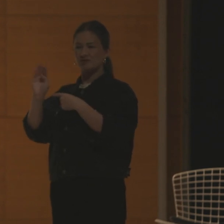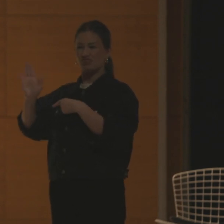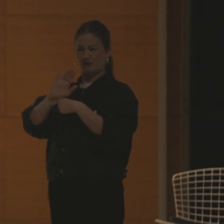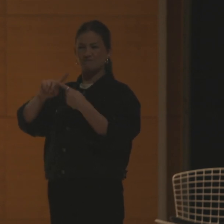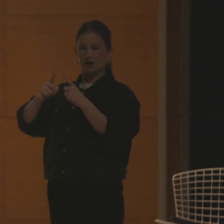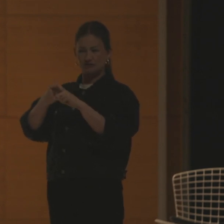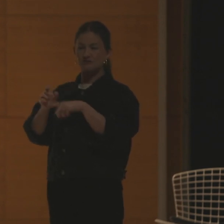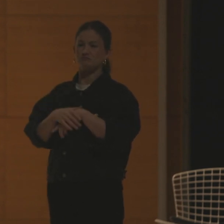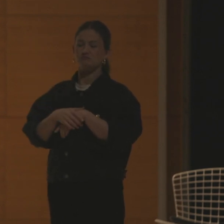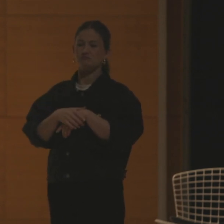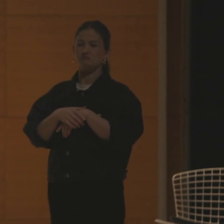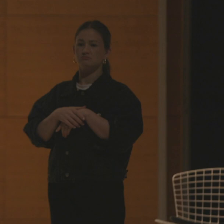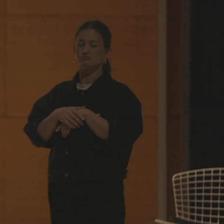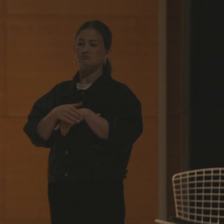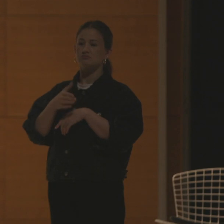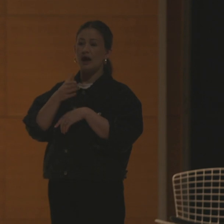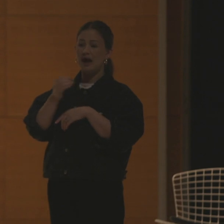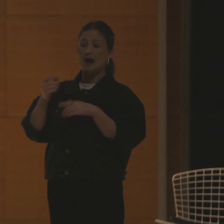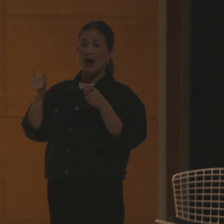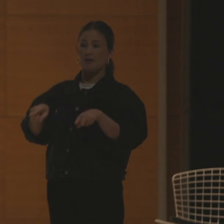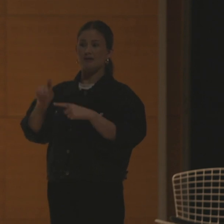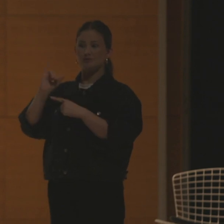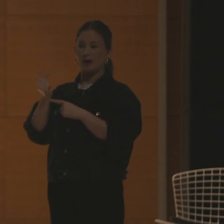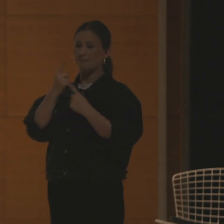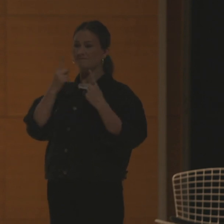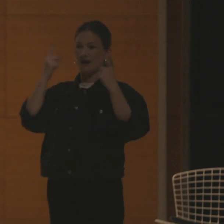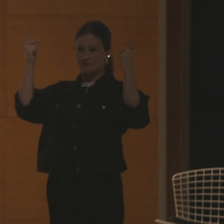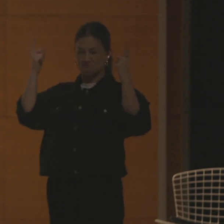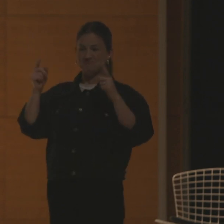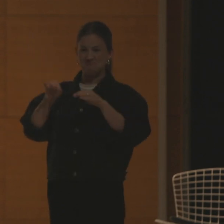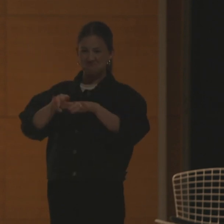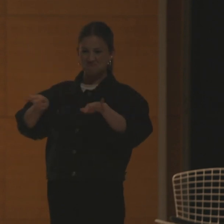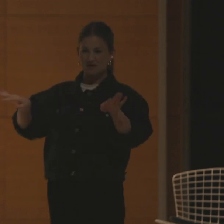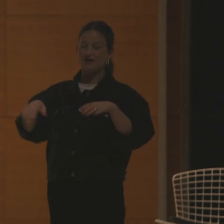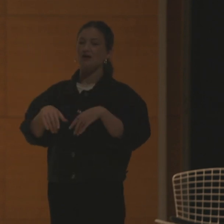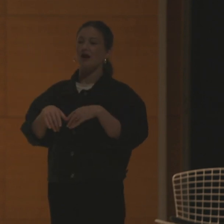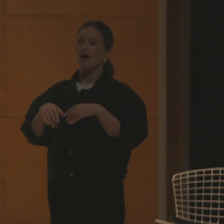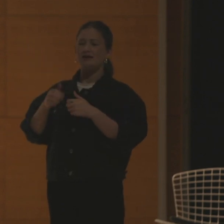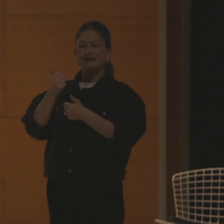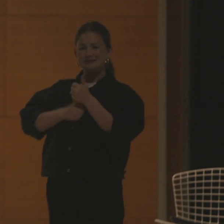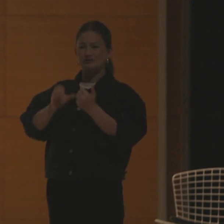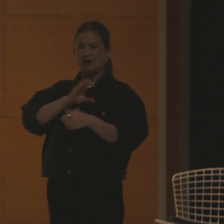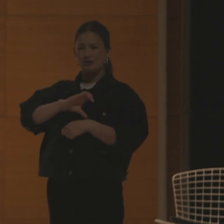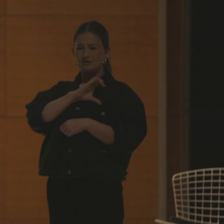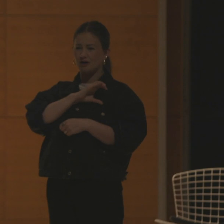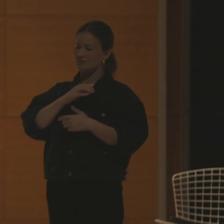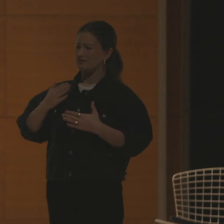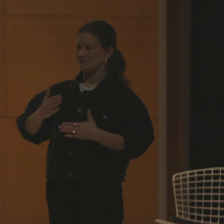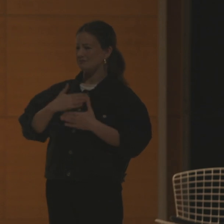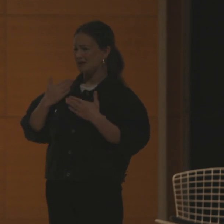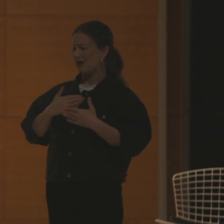Perhaps even including Milo, the rat of Instagram fame. Each character was, until the last line, delightful and complicated and always